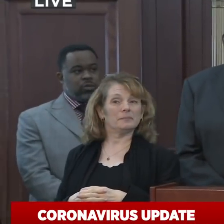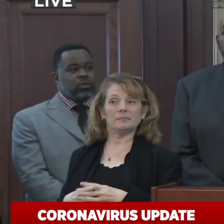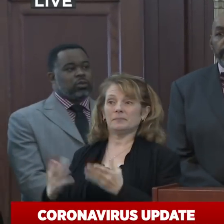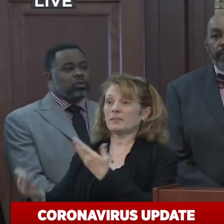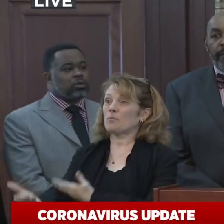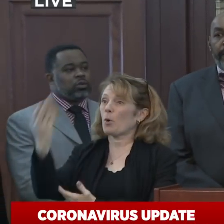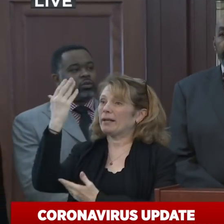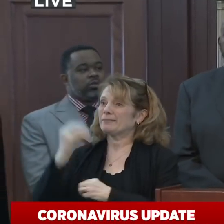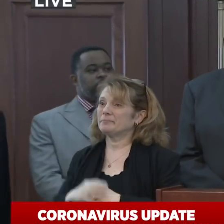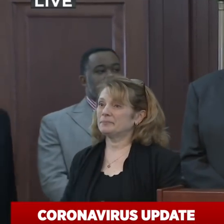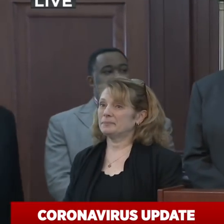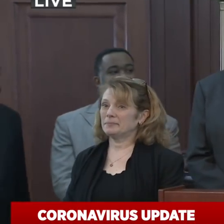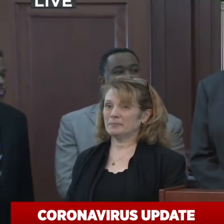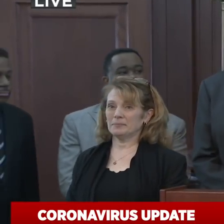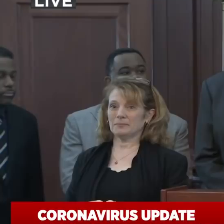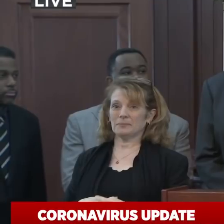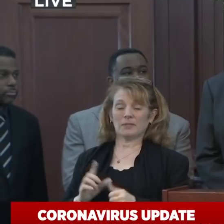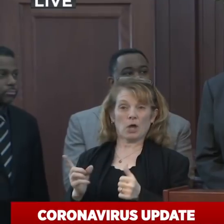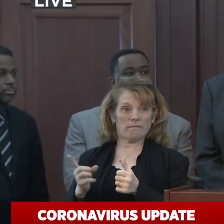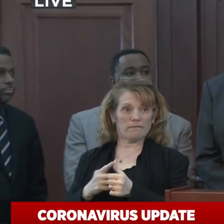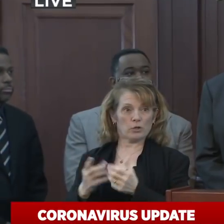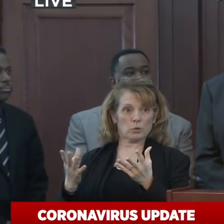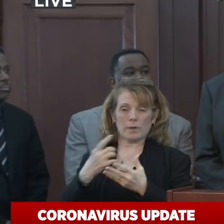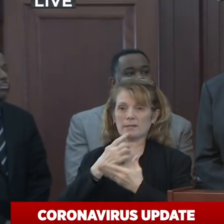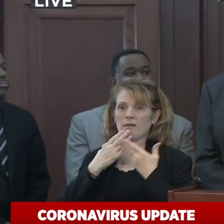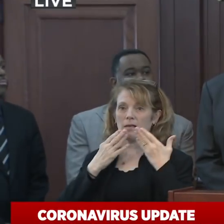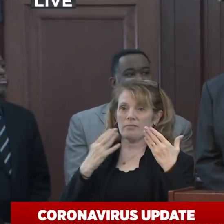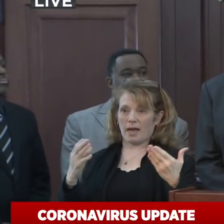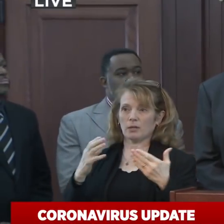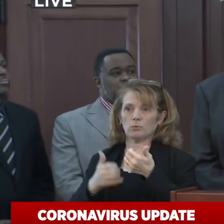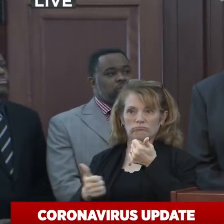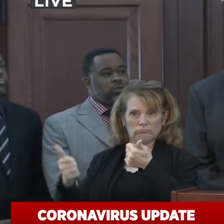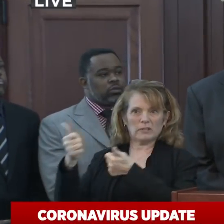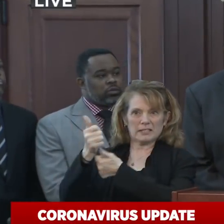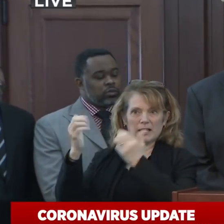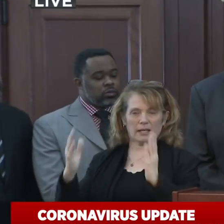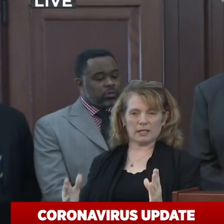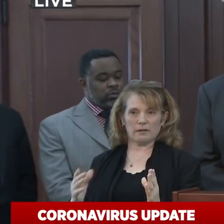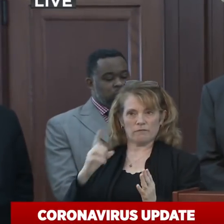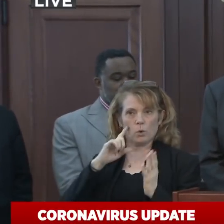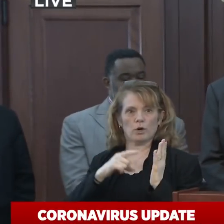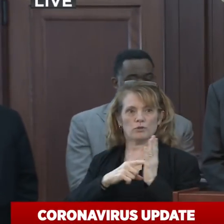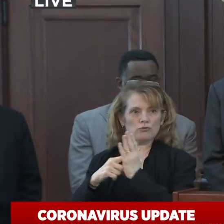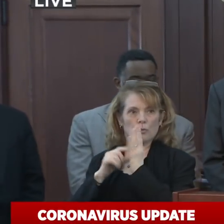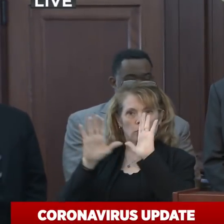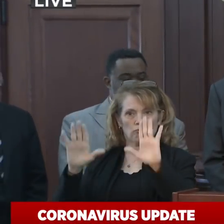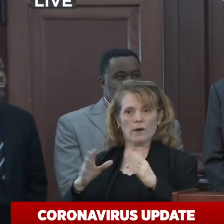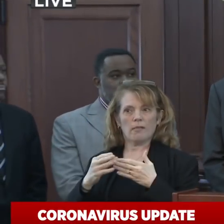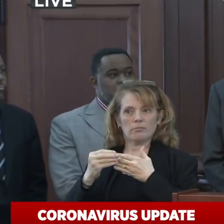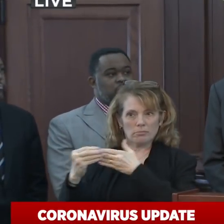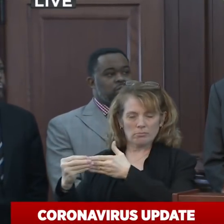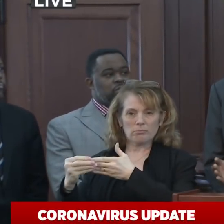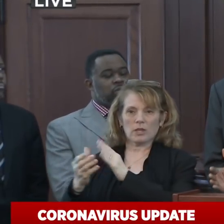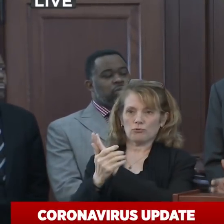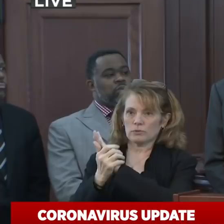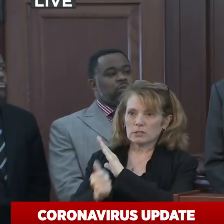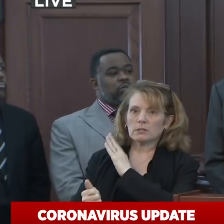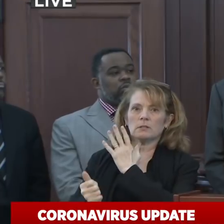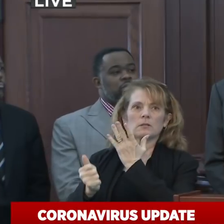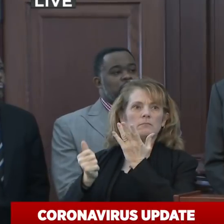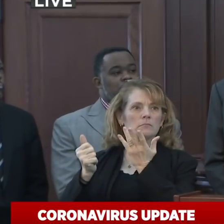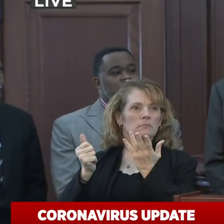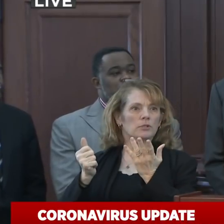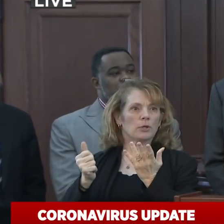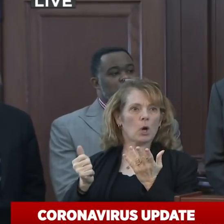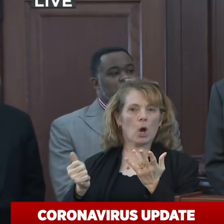right. Good morning. First and foremost, I want to thank the county executive for exhibiting great leadership in putting together and gathering